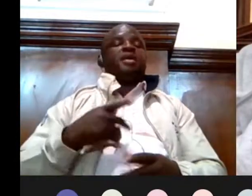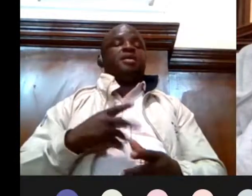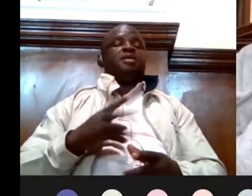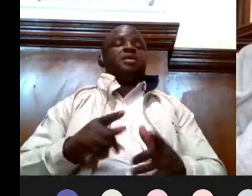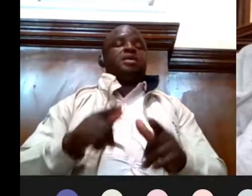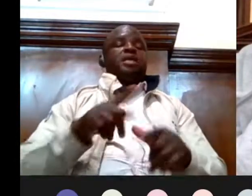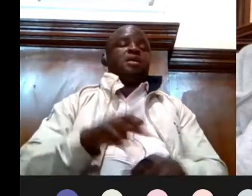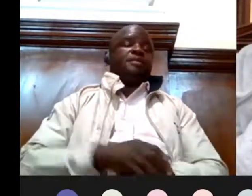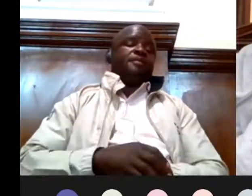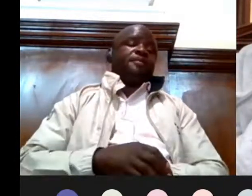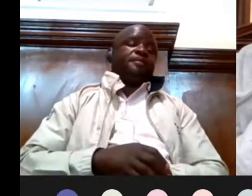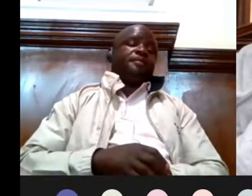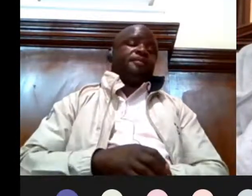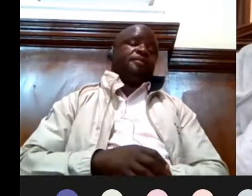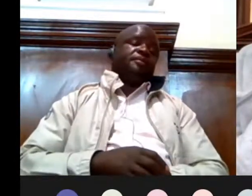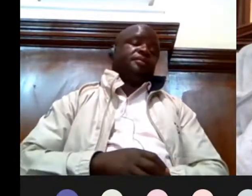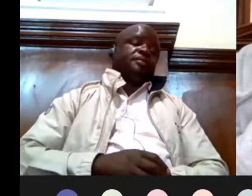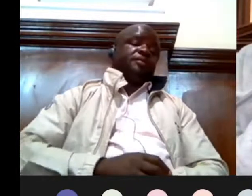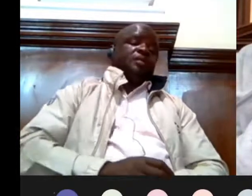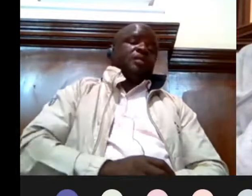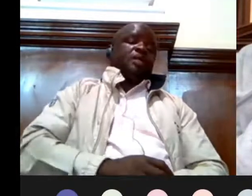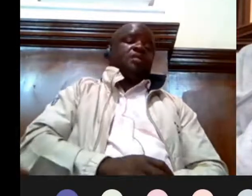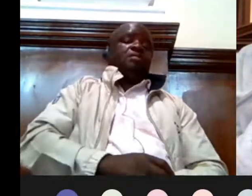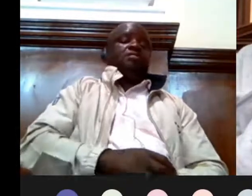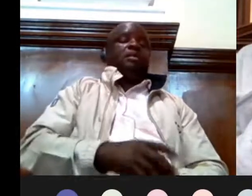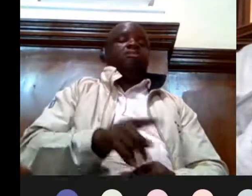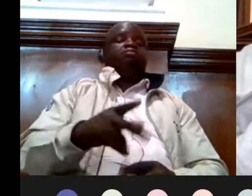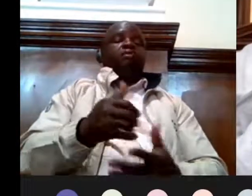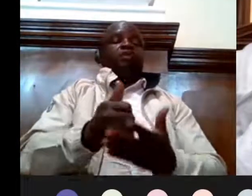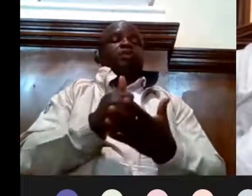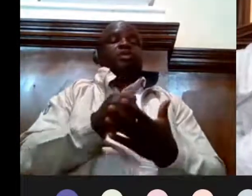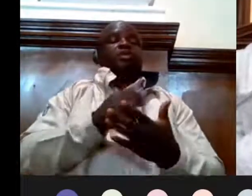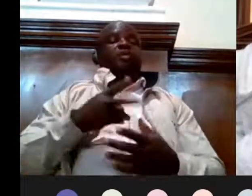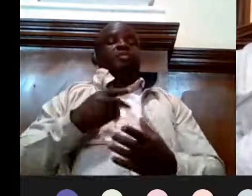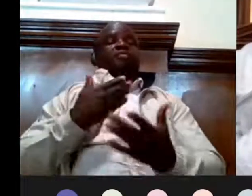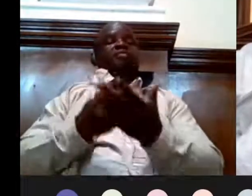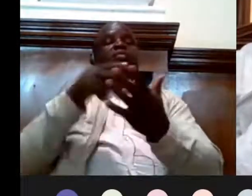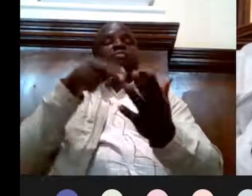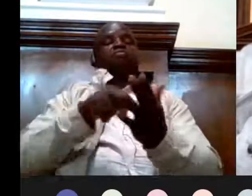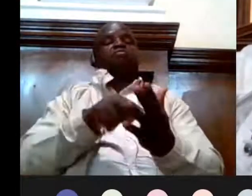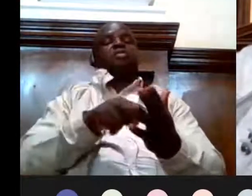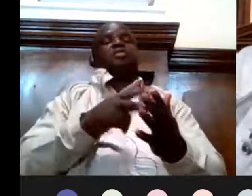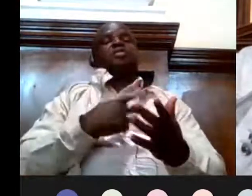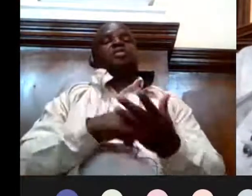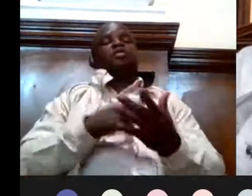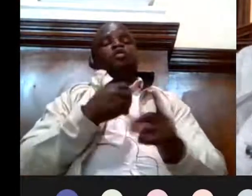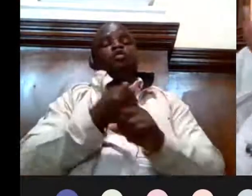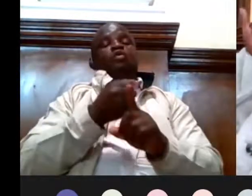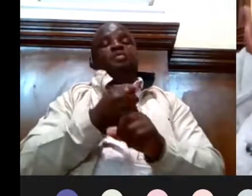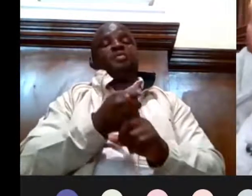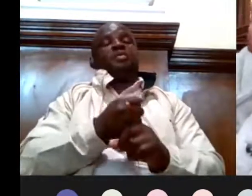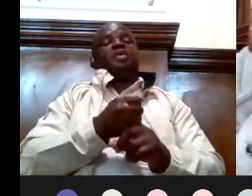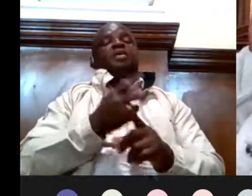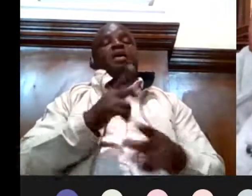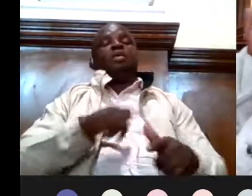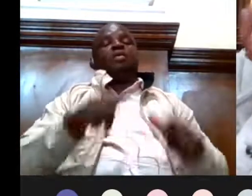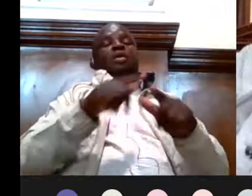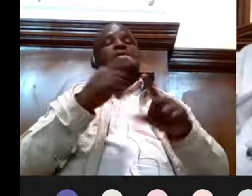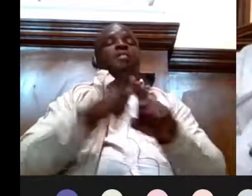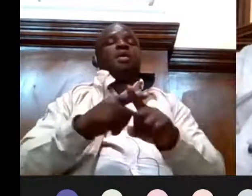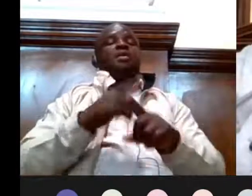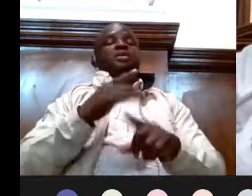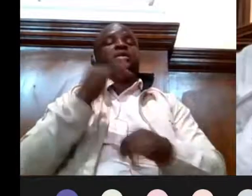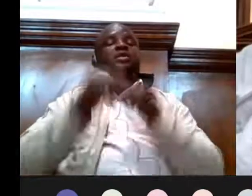which encouraged women to stand up and fight for their freedom, both locally and